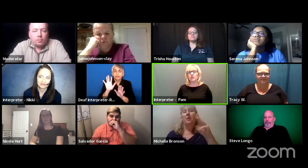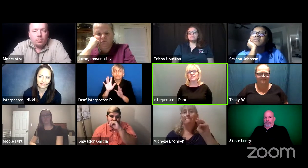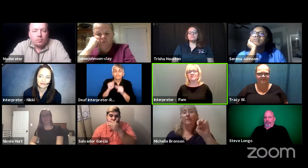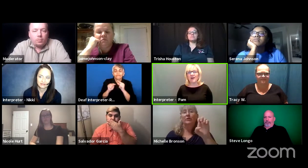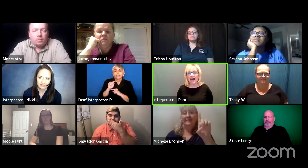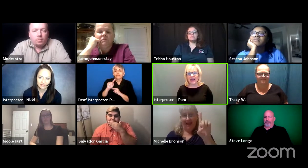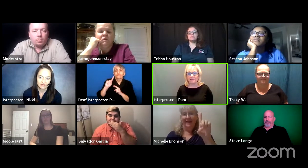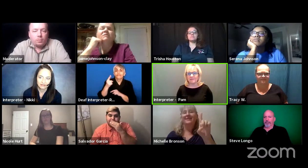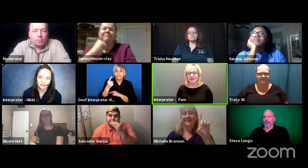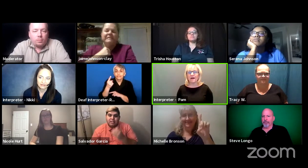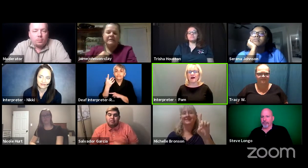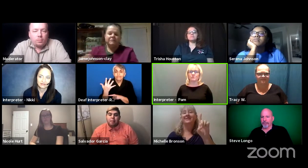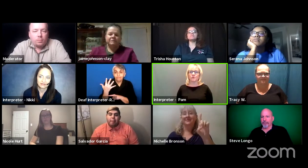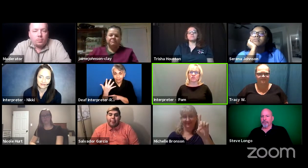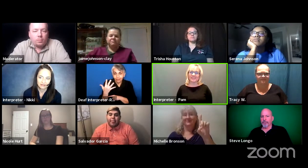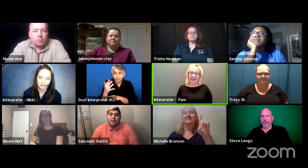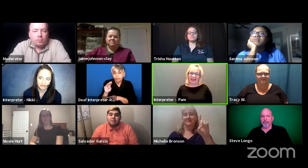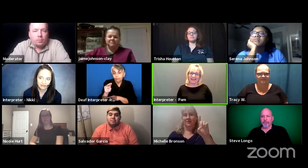First 5 of Merced,